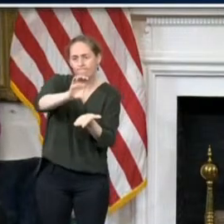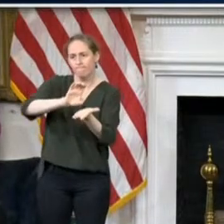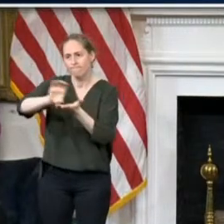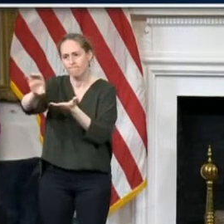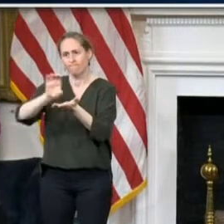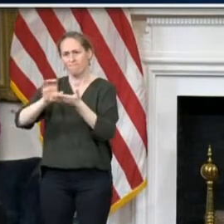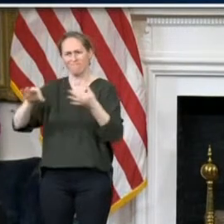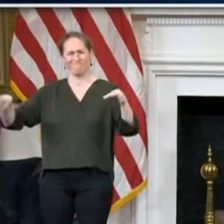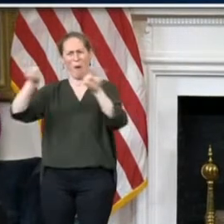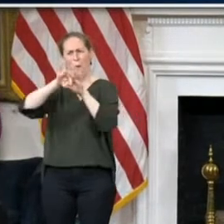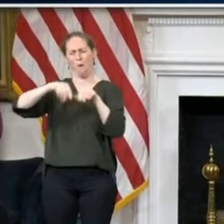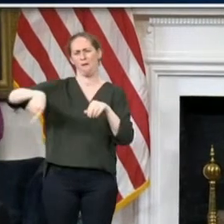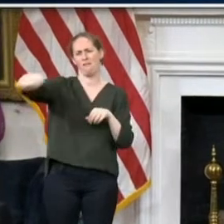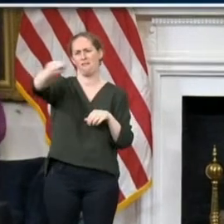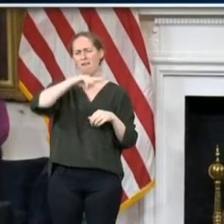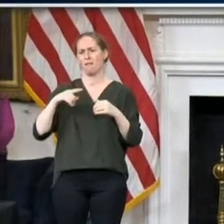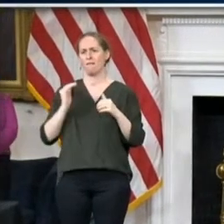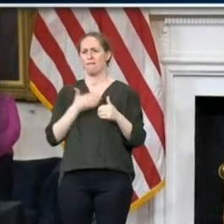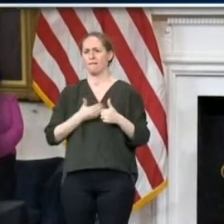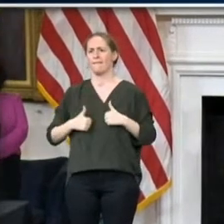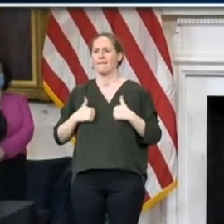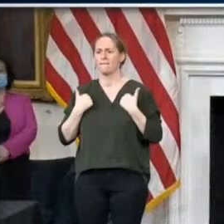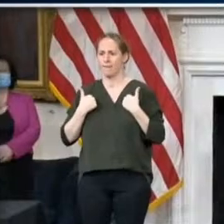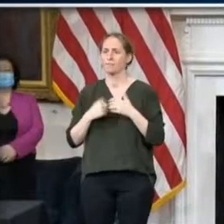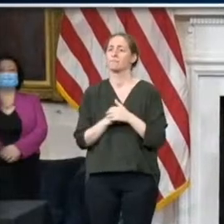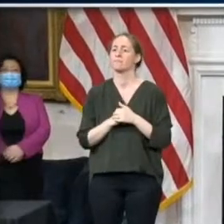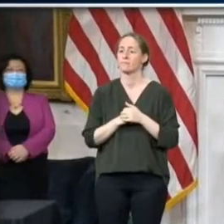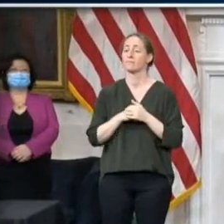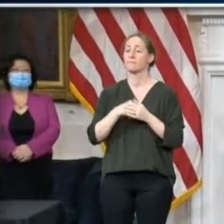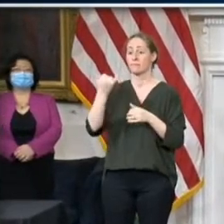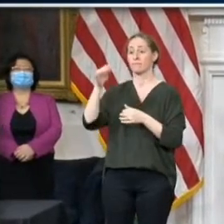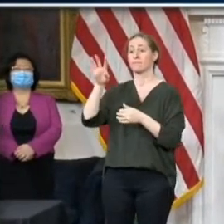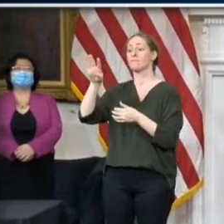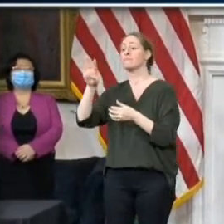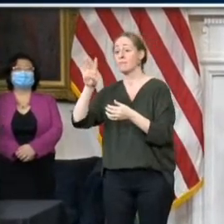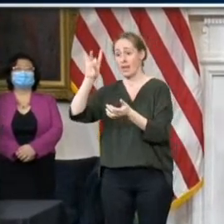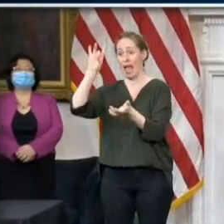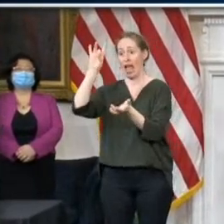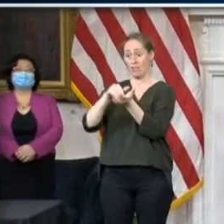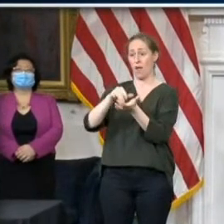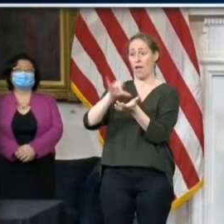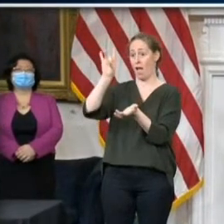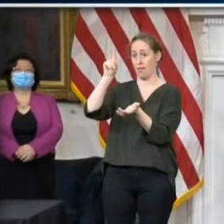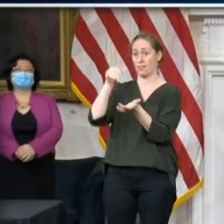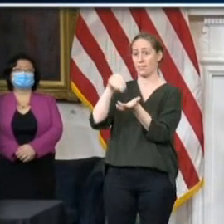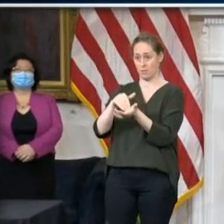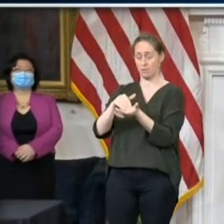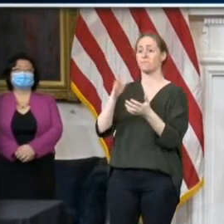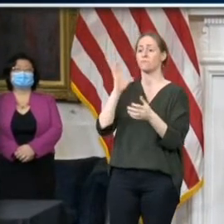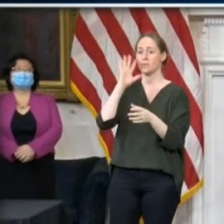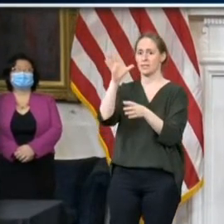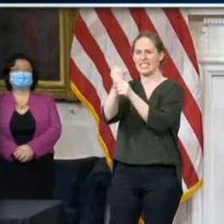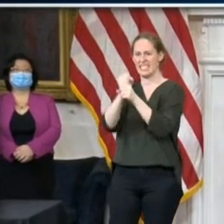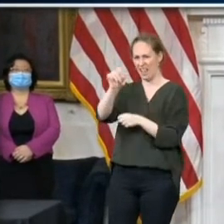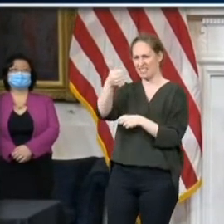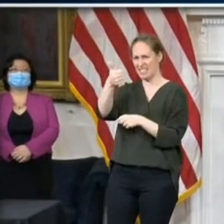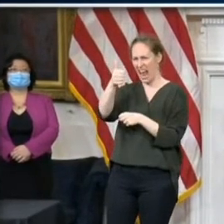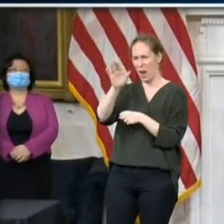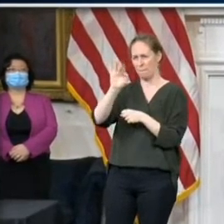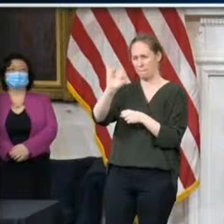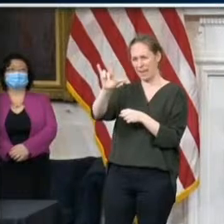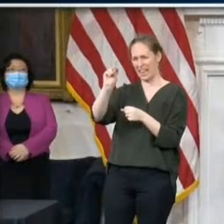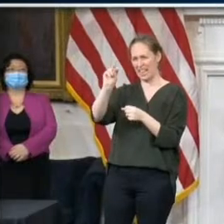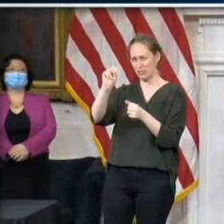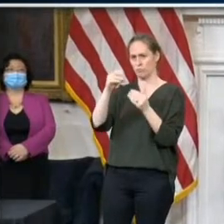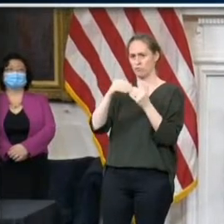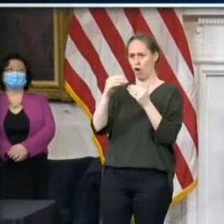81,000 Maryland businesses have already received $10 billion in PPP funding. We've already paid out now nearly